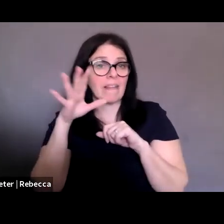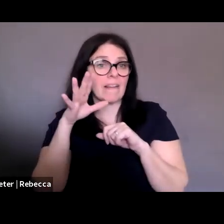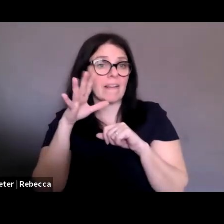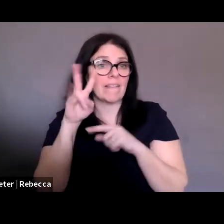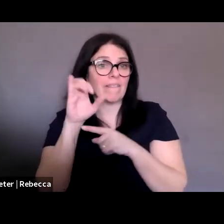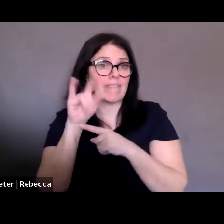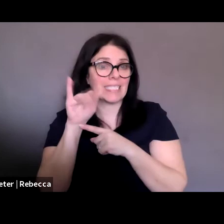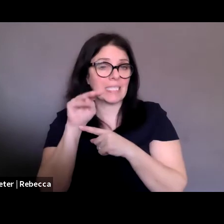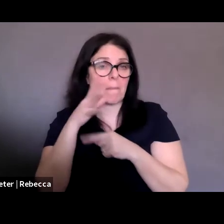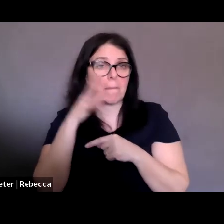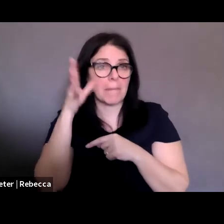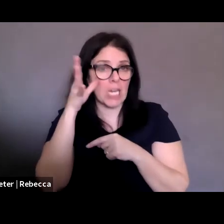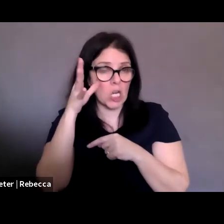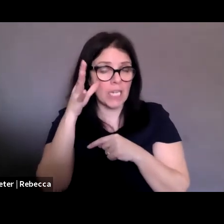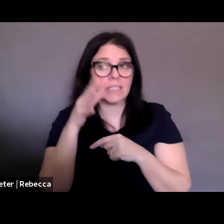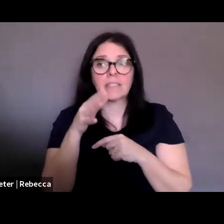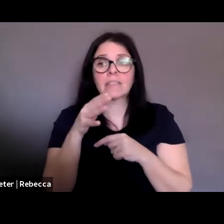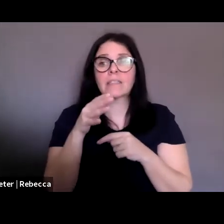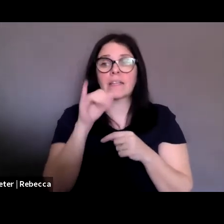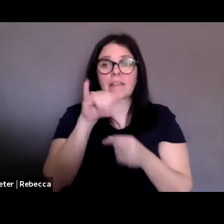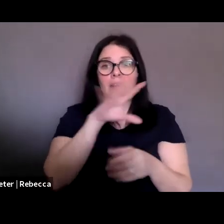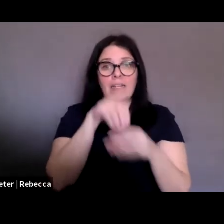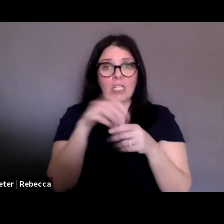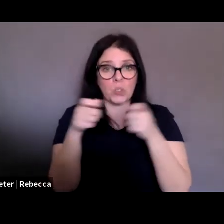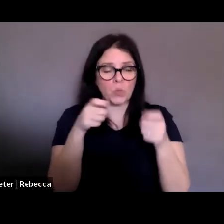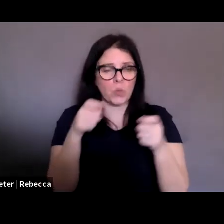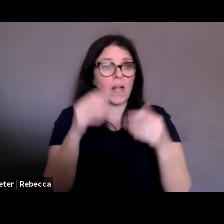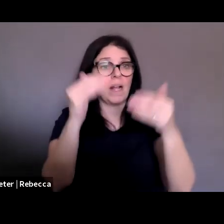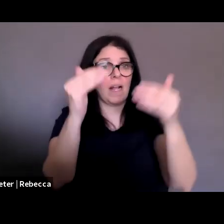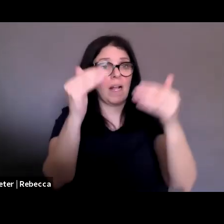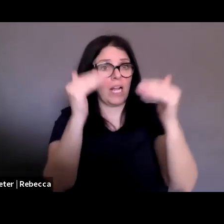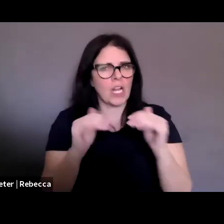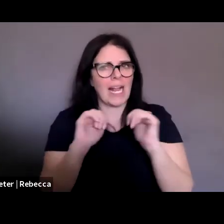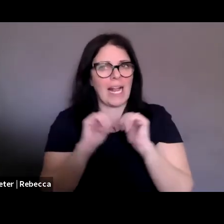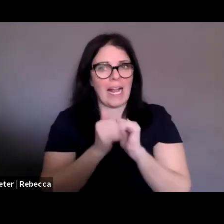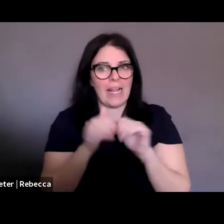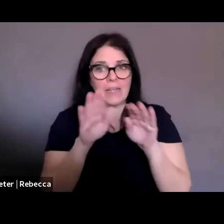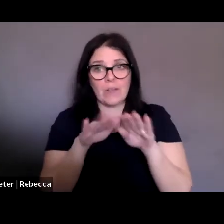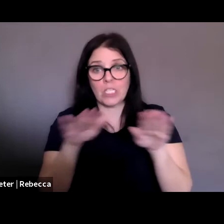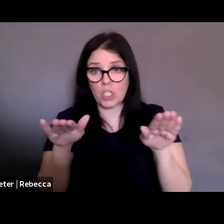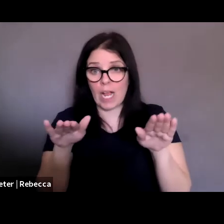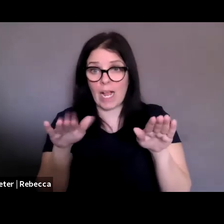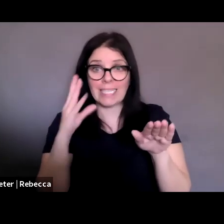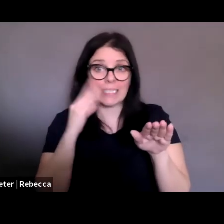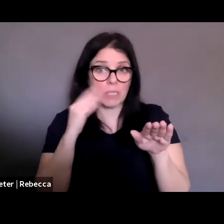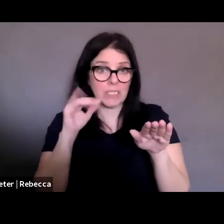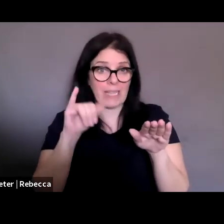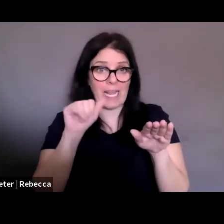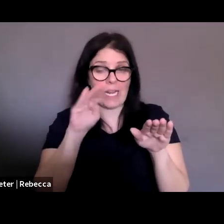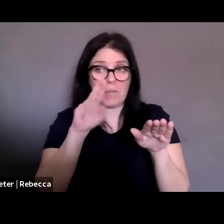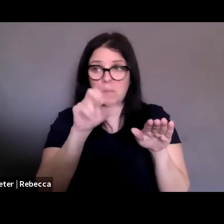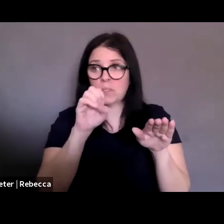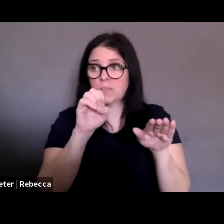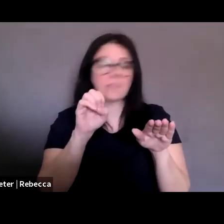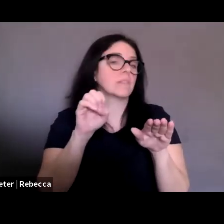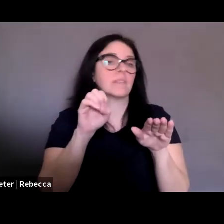is coercive control. Underneath that, how does the child experience the abuse? And then on